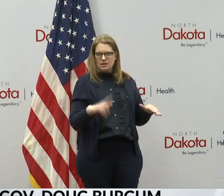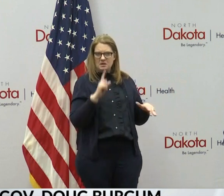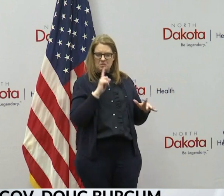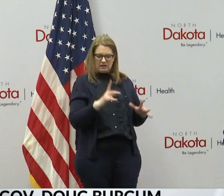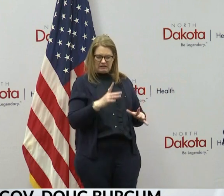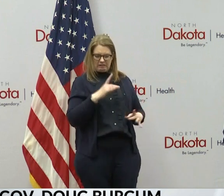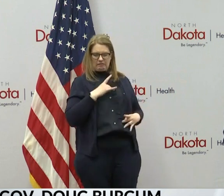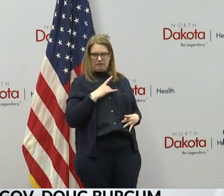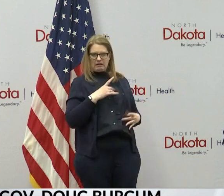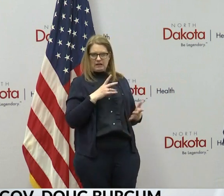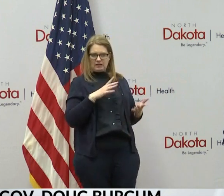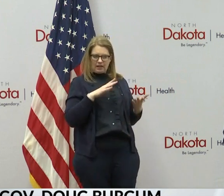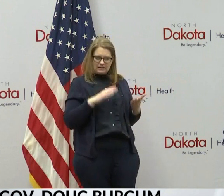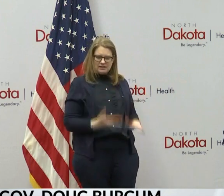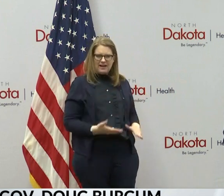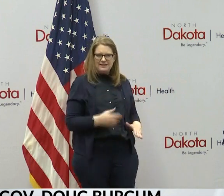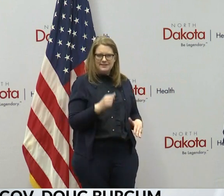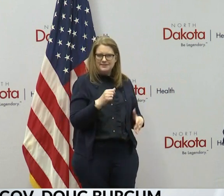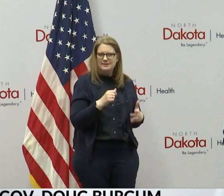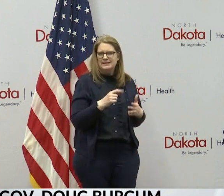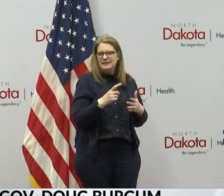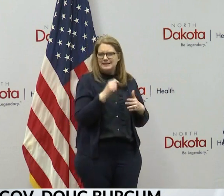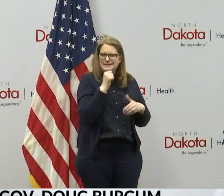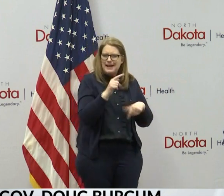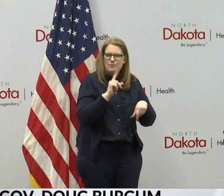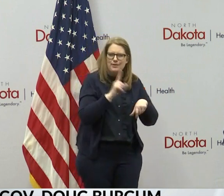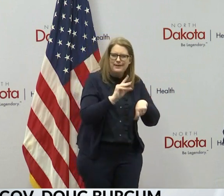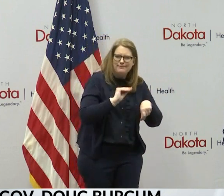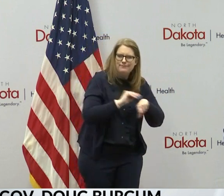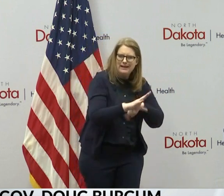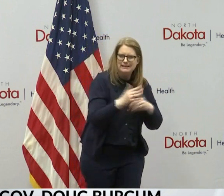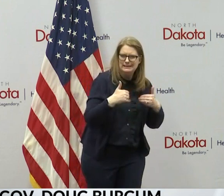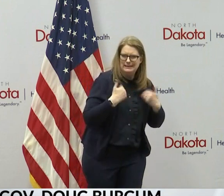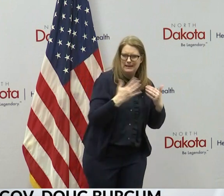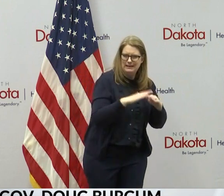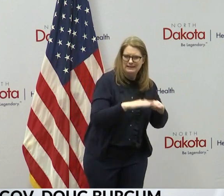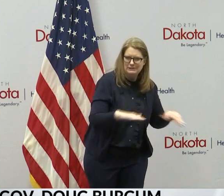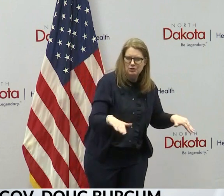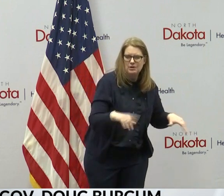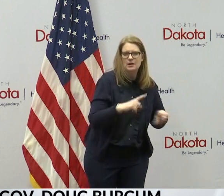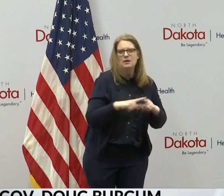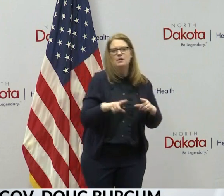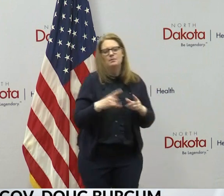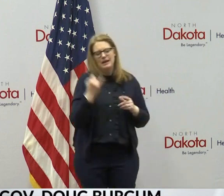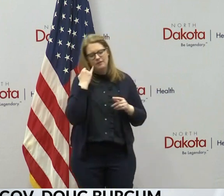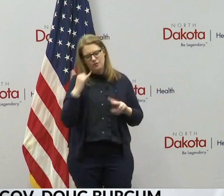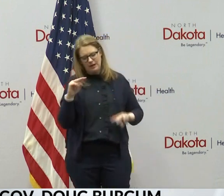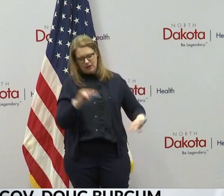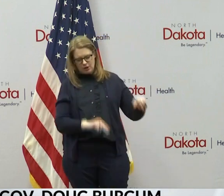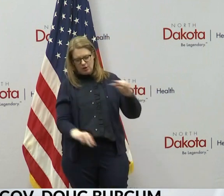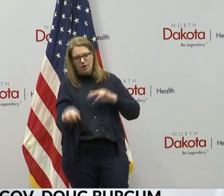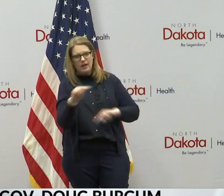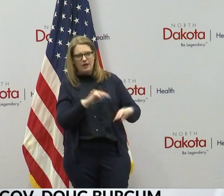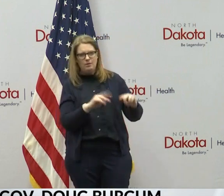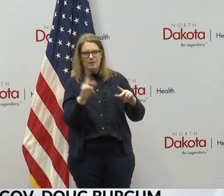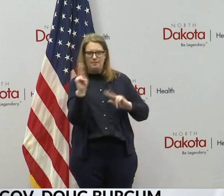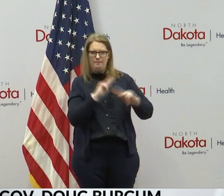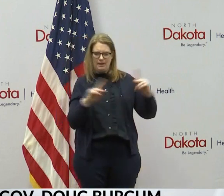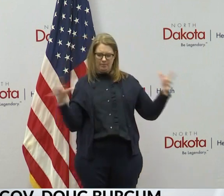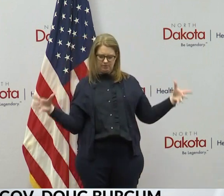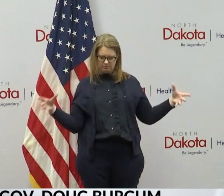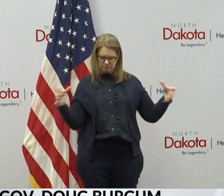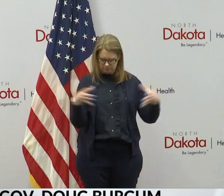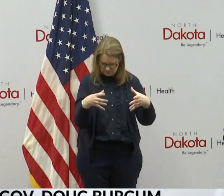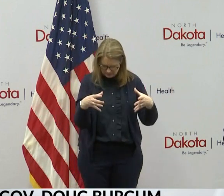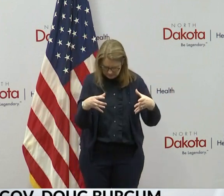this disease. But in our little state, if we take a look at where and how people congregate, there's nothing that